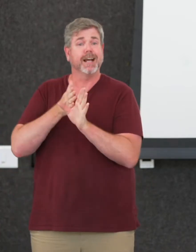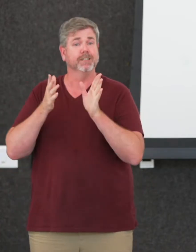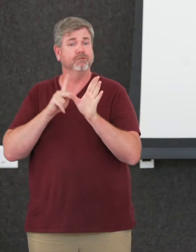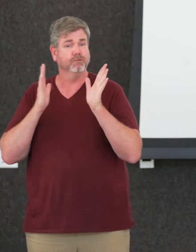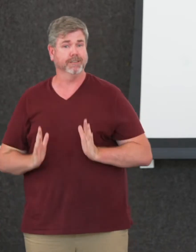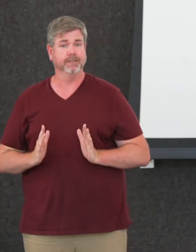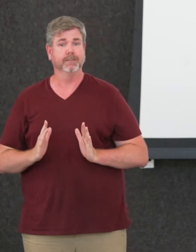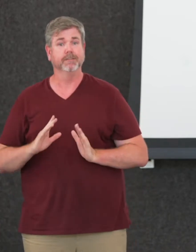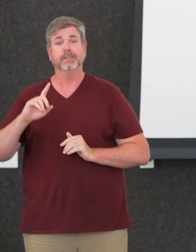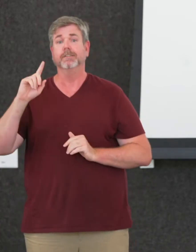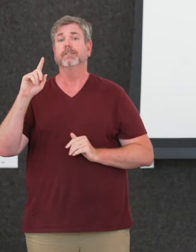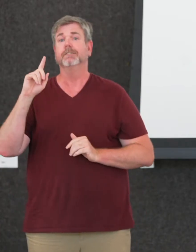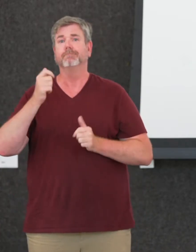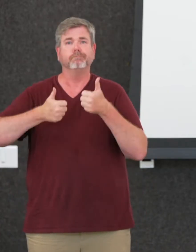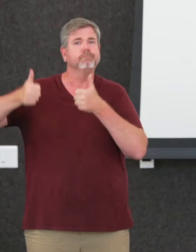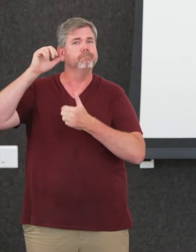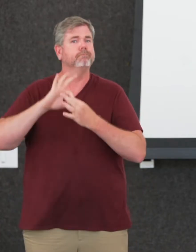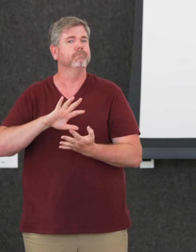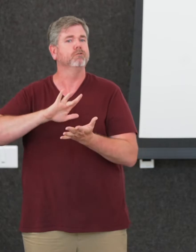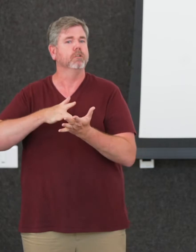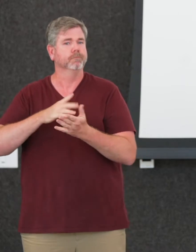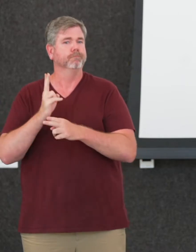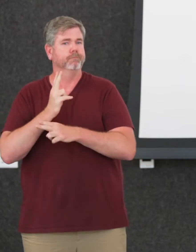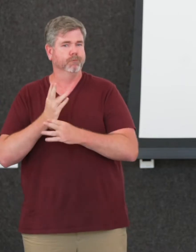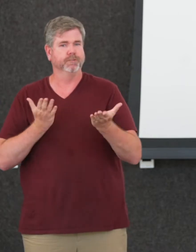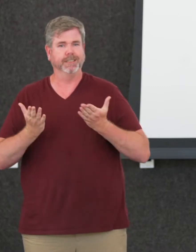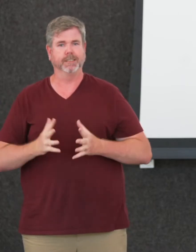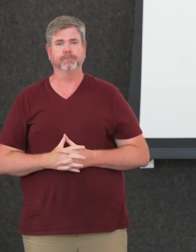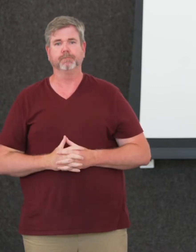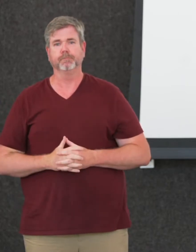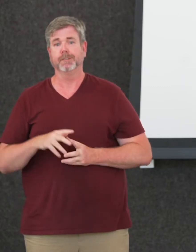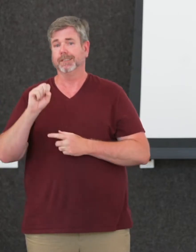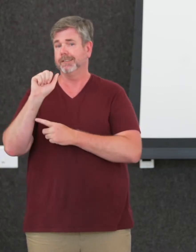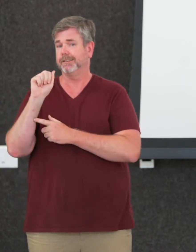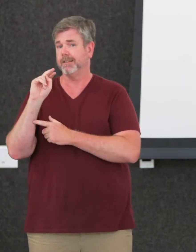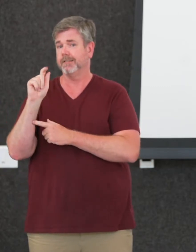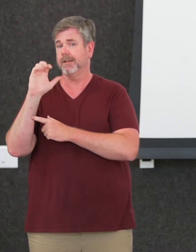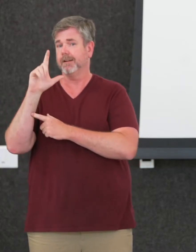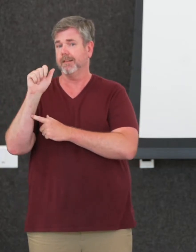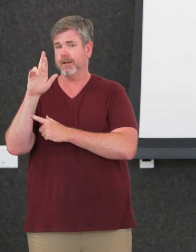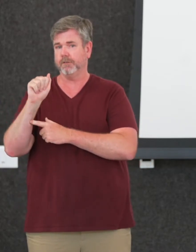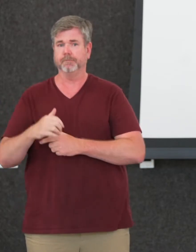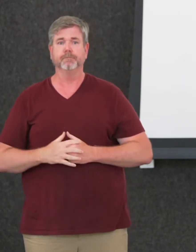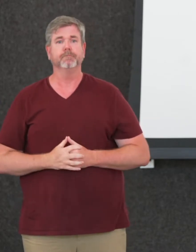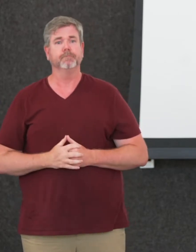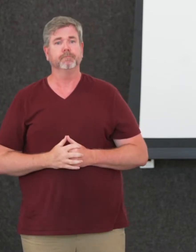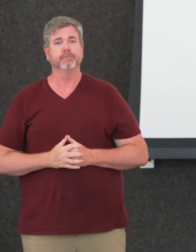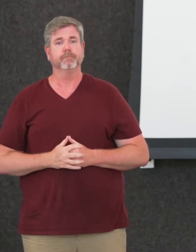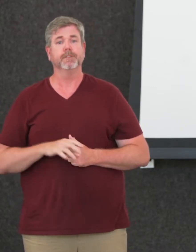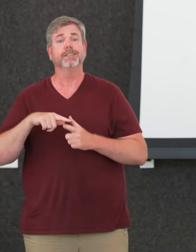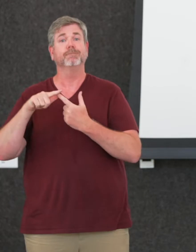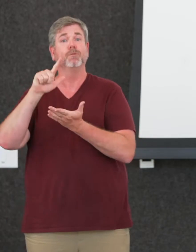use services. Santa Clara County District Attorney Jeff Rosen, Dr.